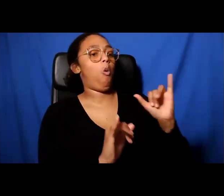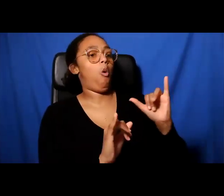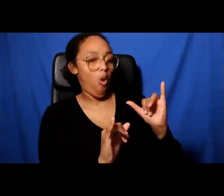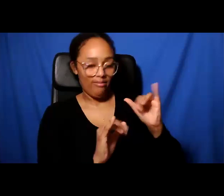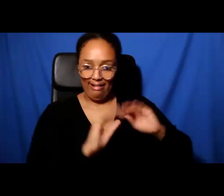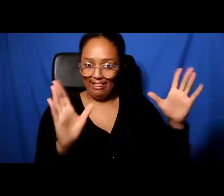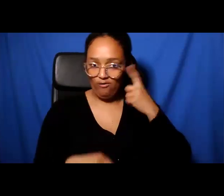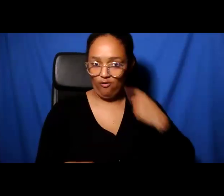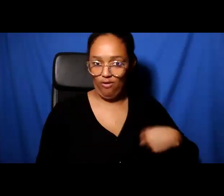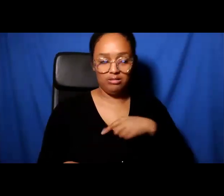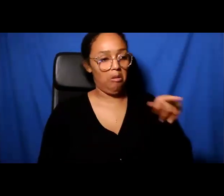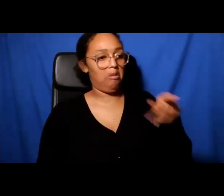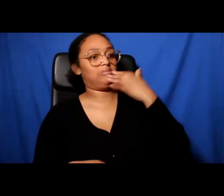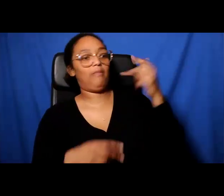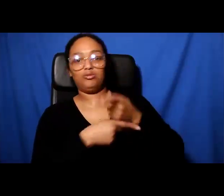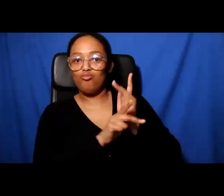sausages around.